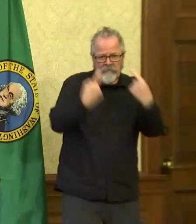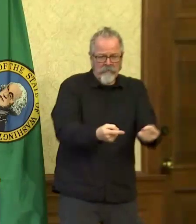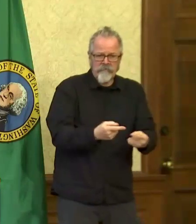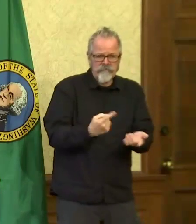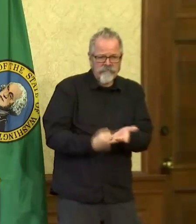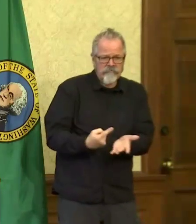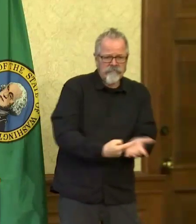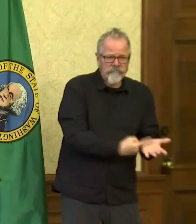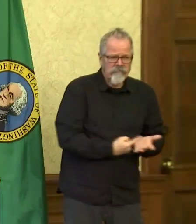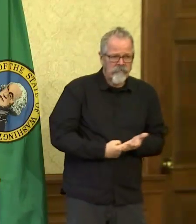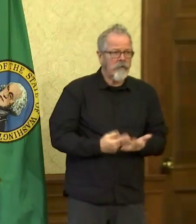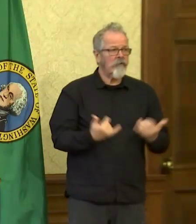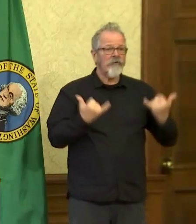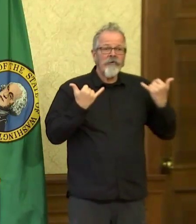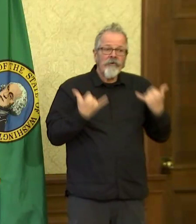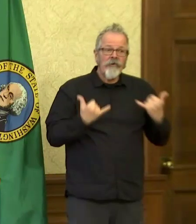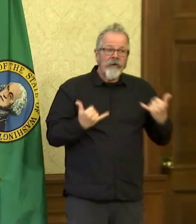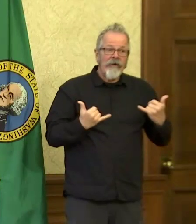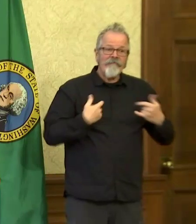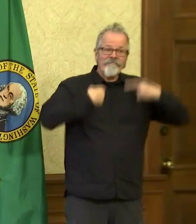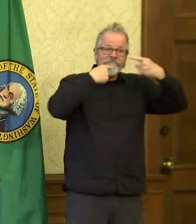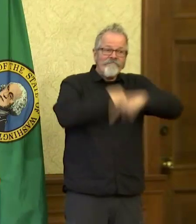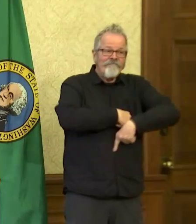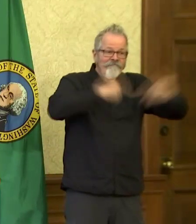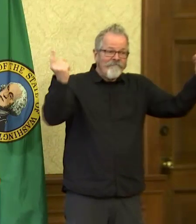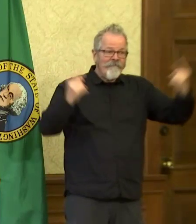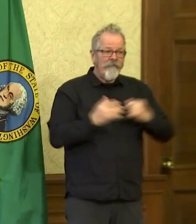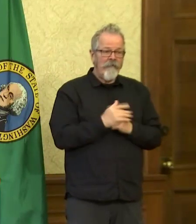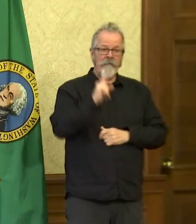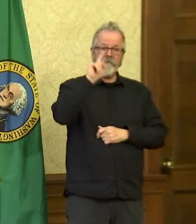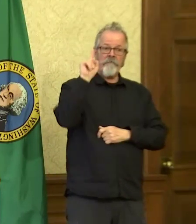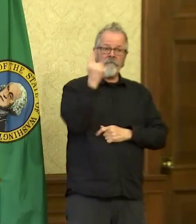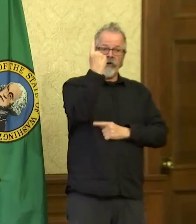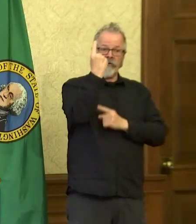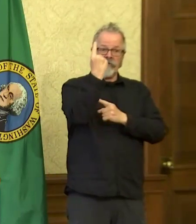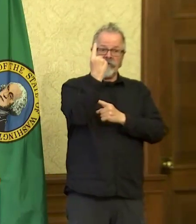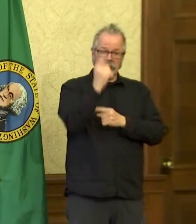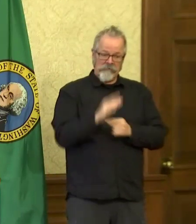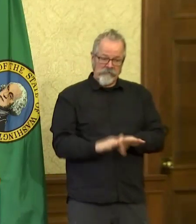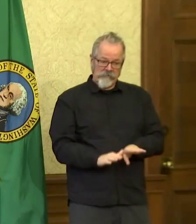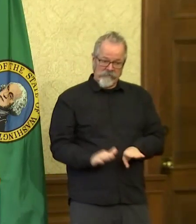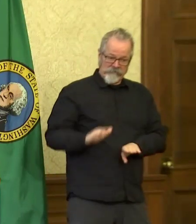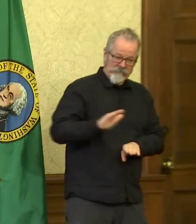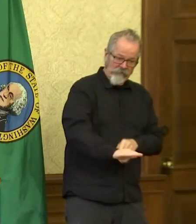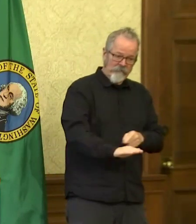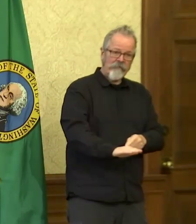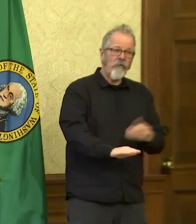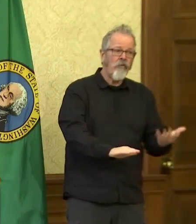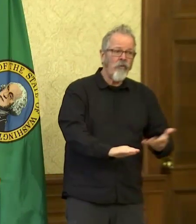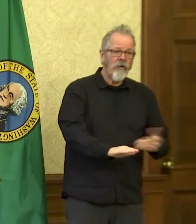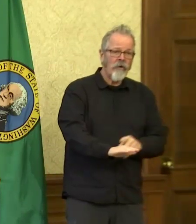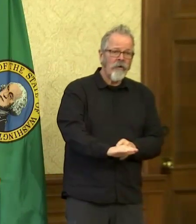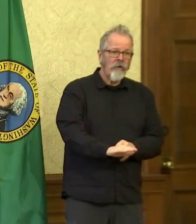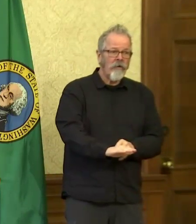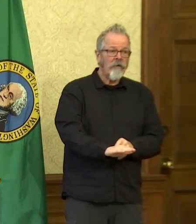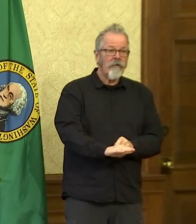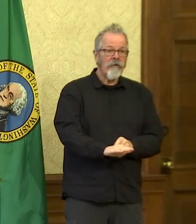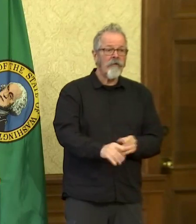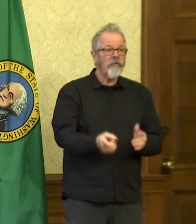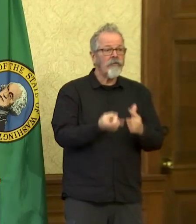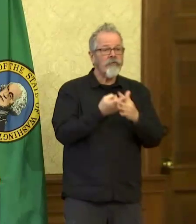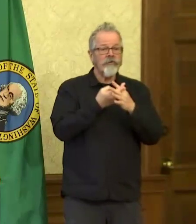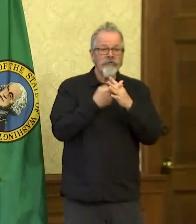step of that plan. We have found a way to safely allow low-risk construction that is